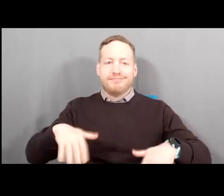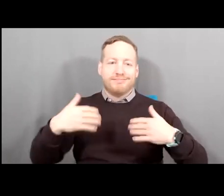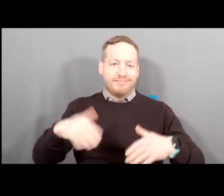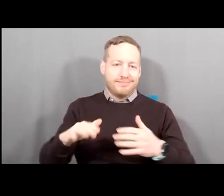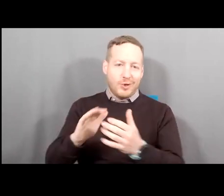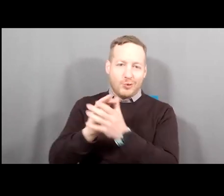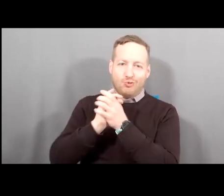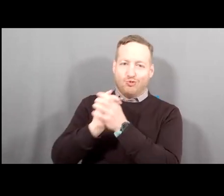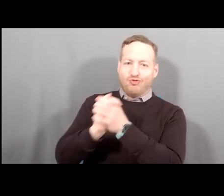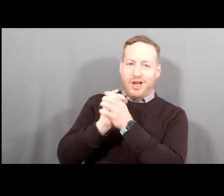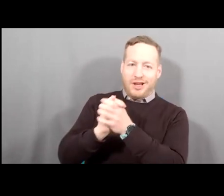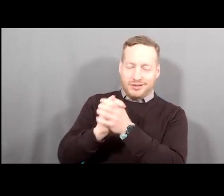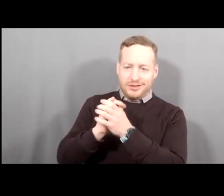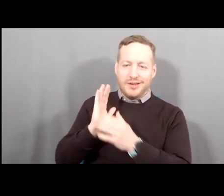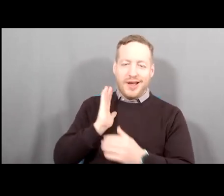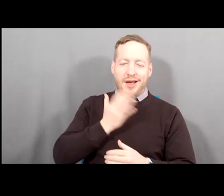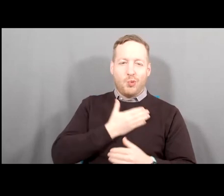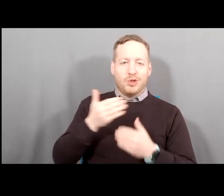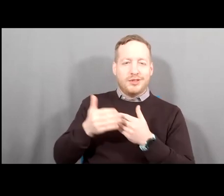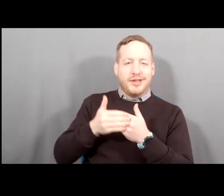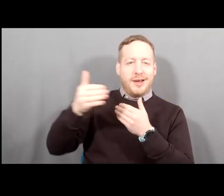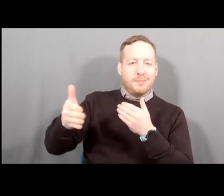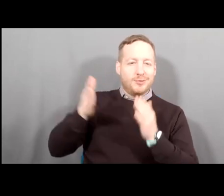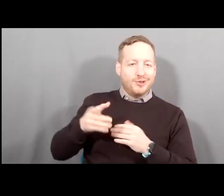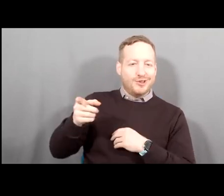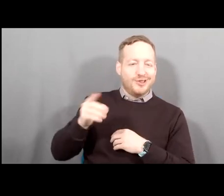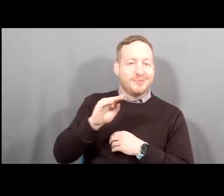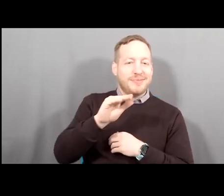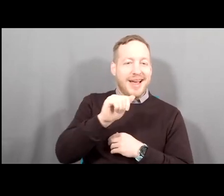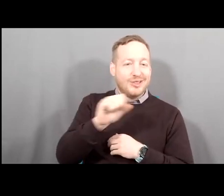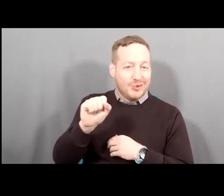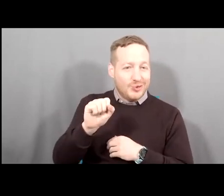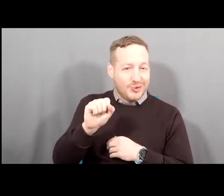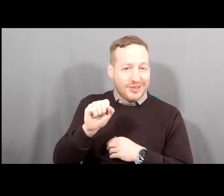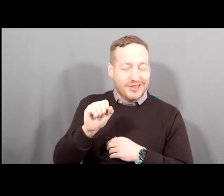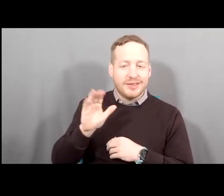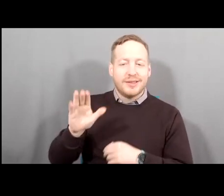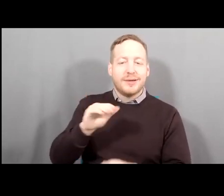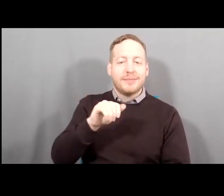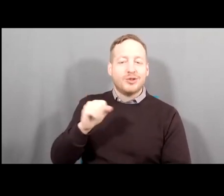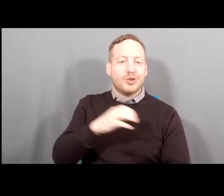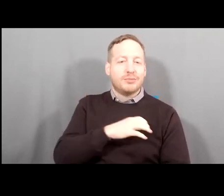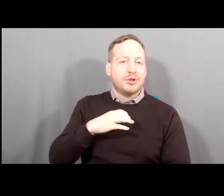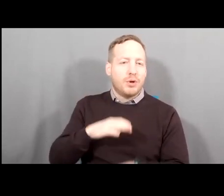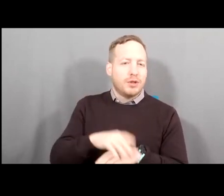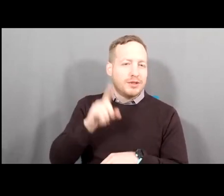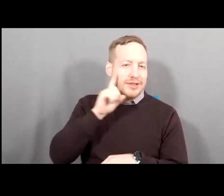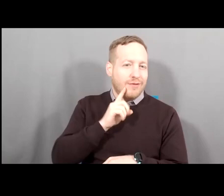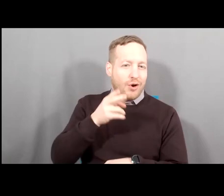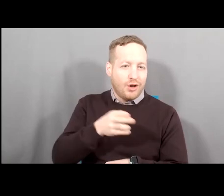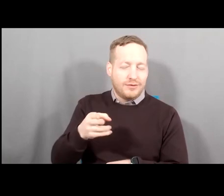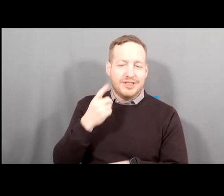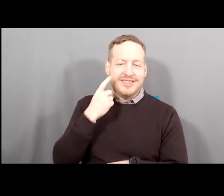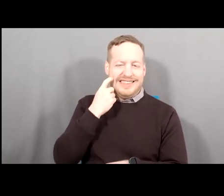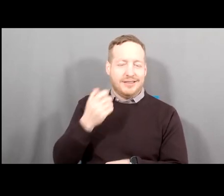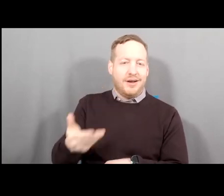First, I want to say congratulations. Our neighbors in Massachusetts,